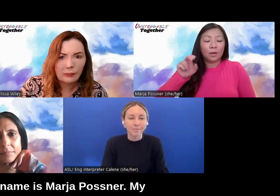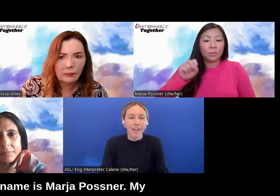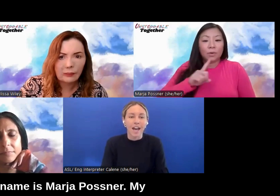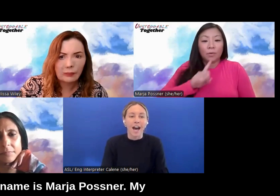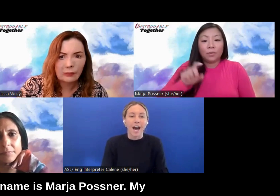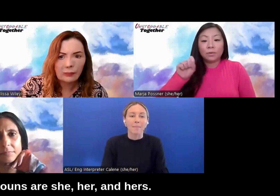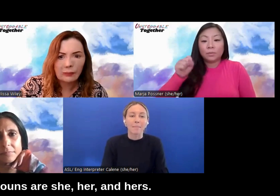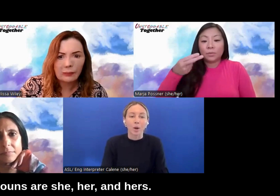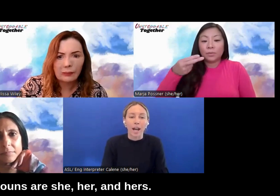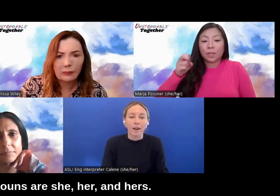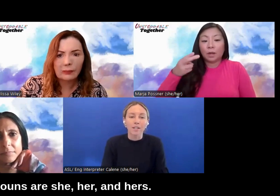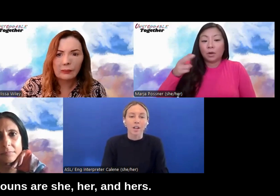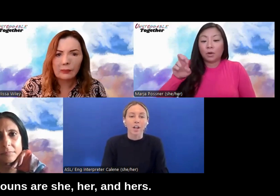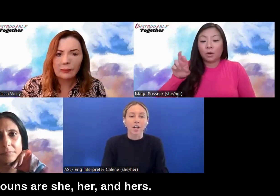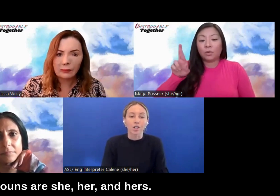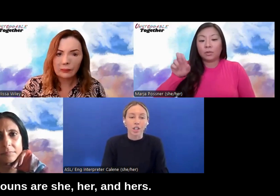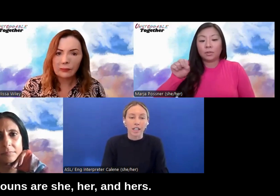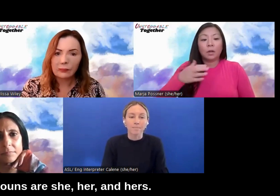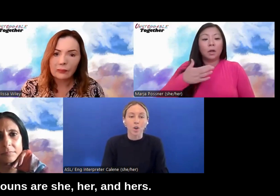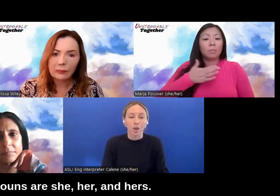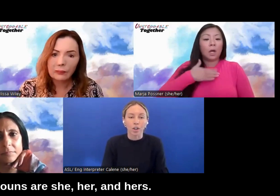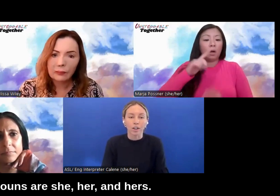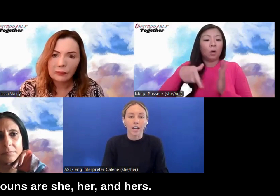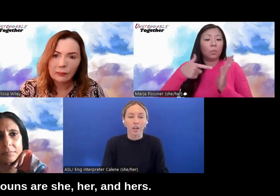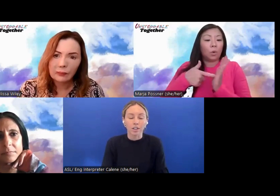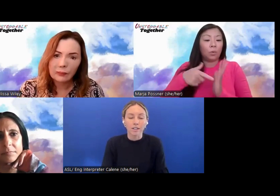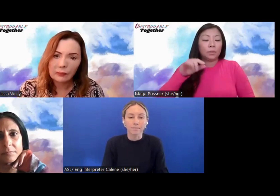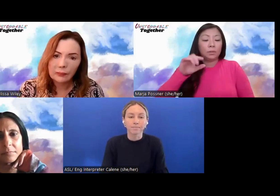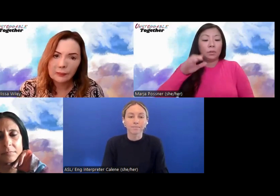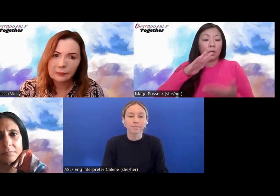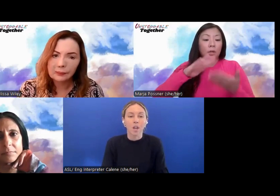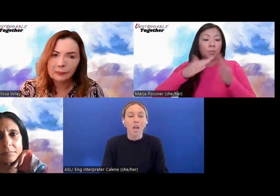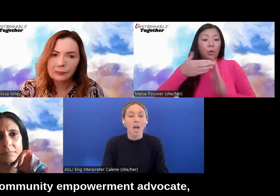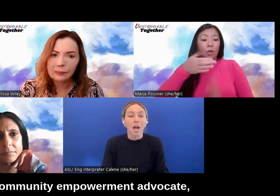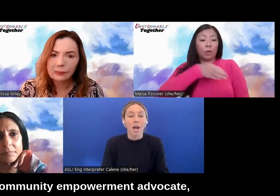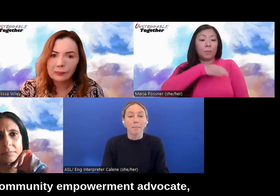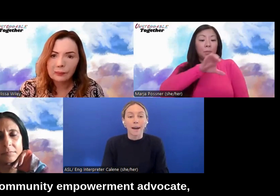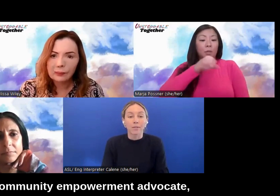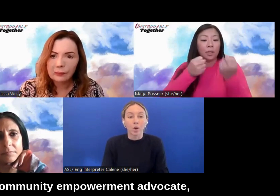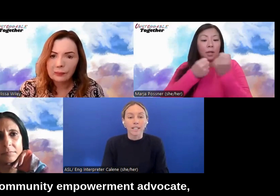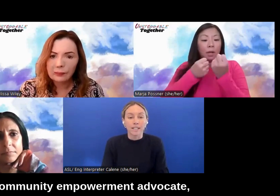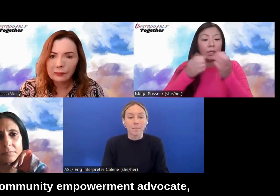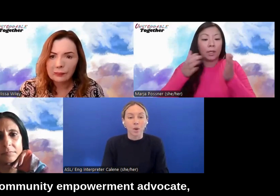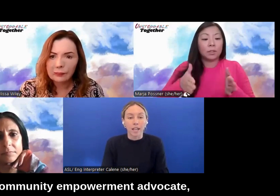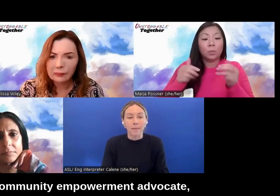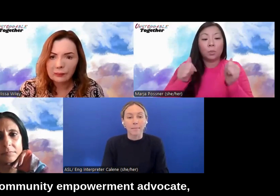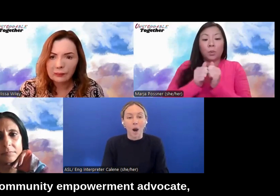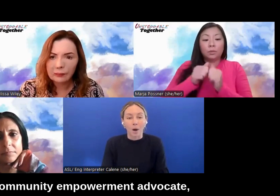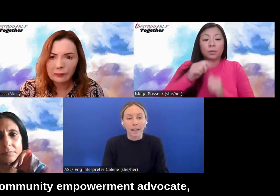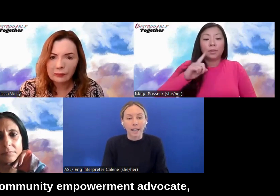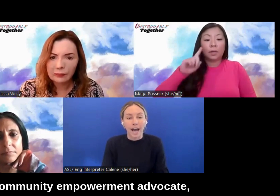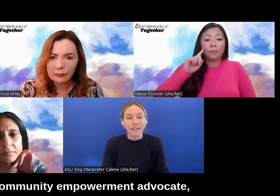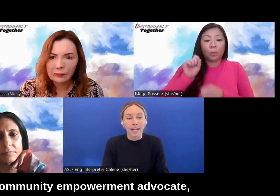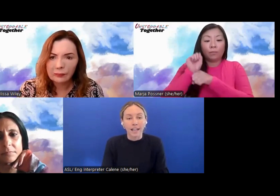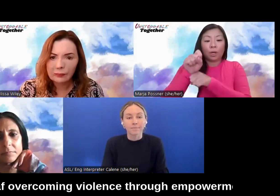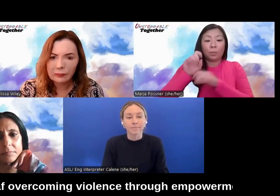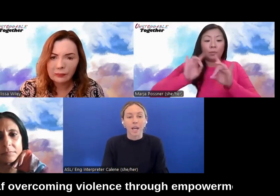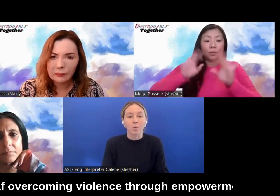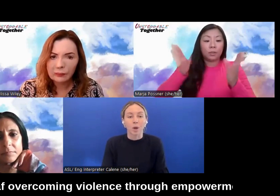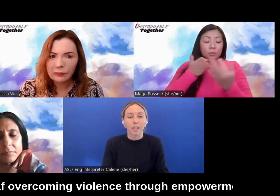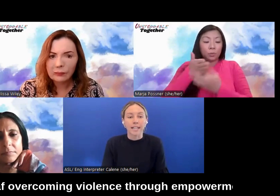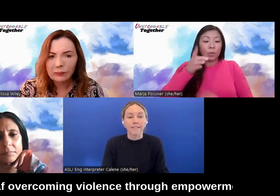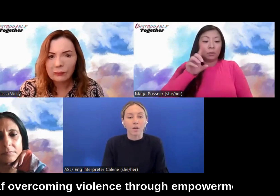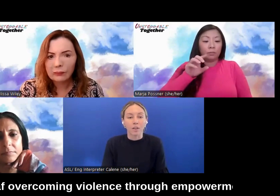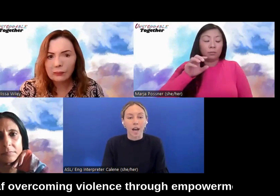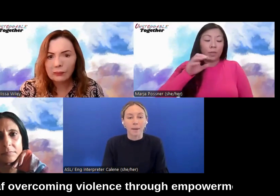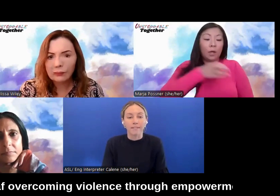Possner. My pronouns are she, her, and hers. My role is community empowerment advocate, and